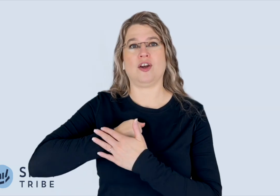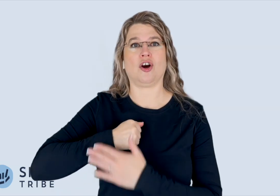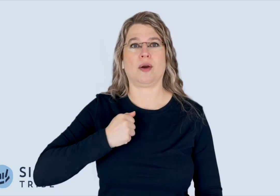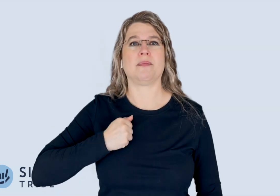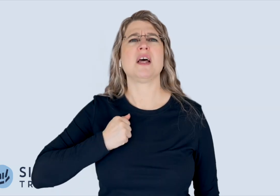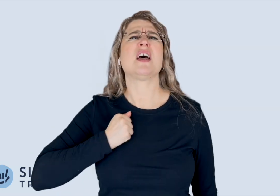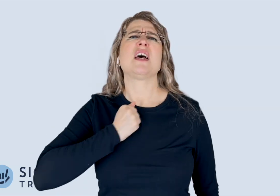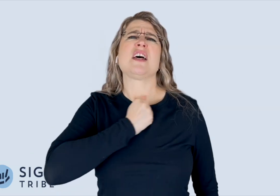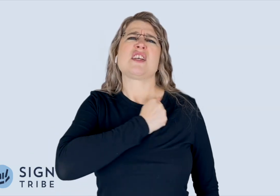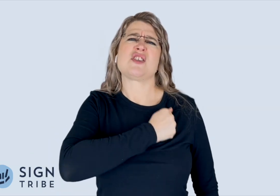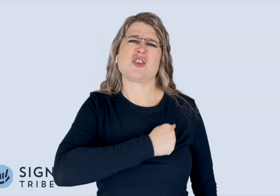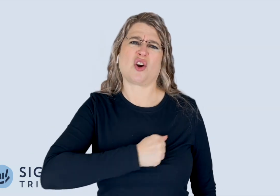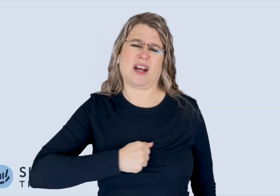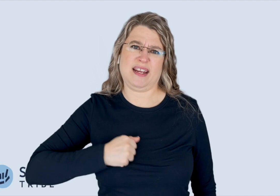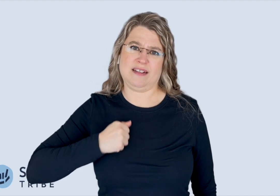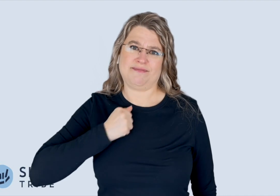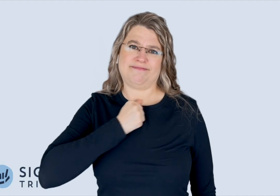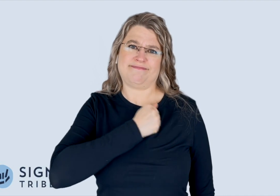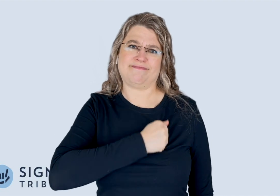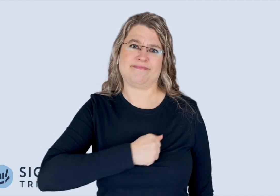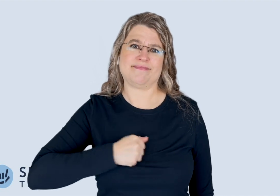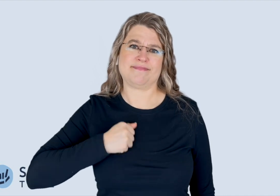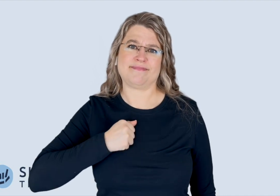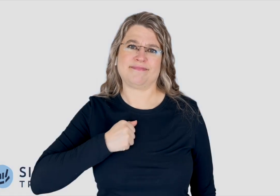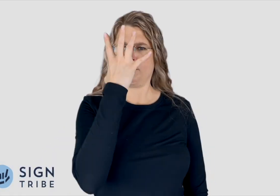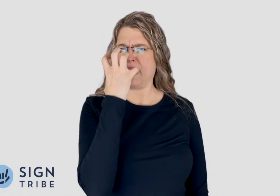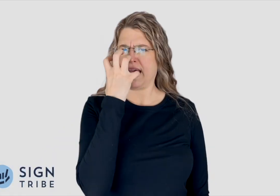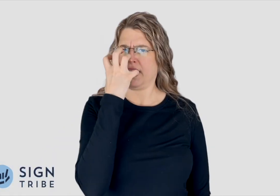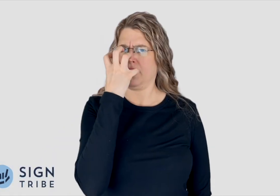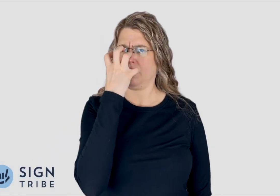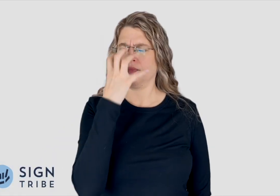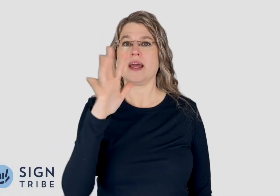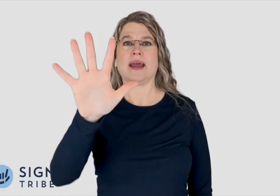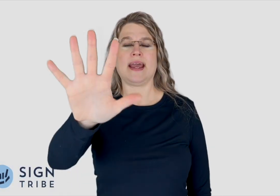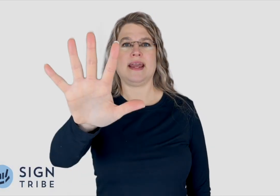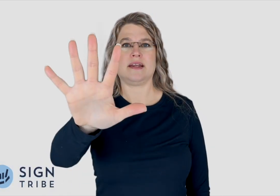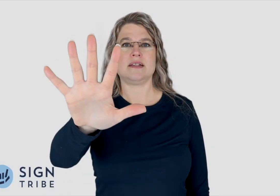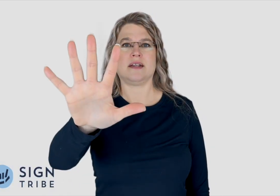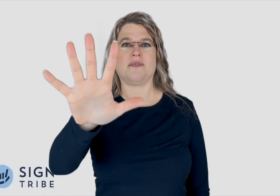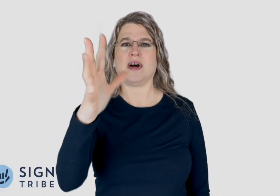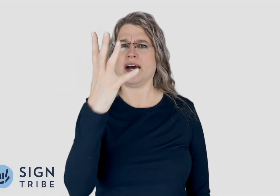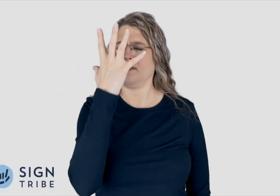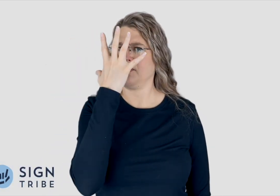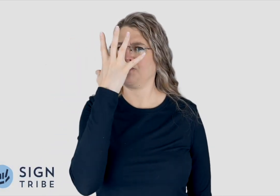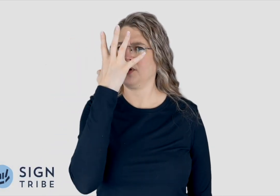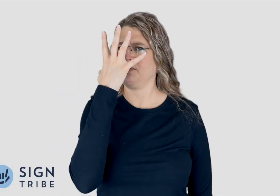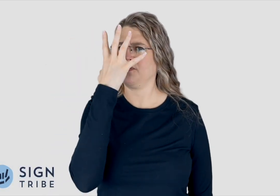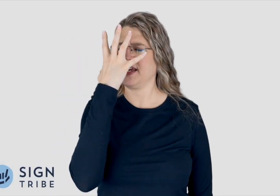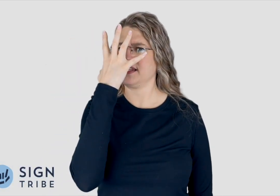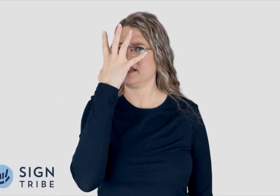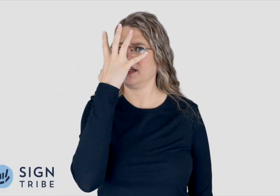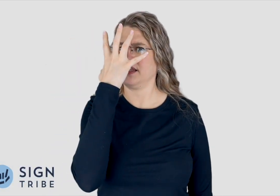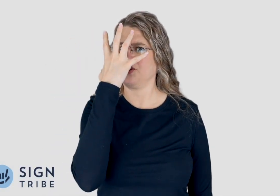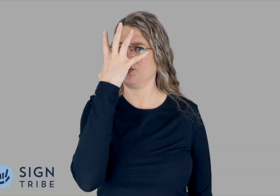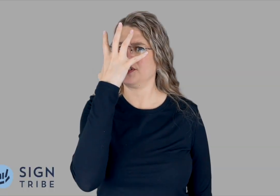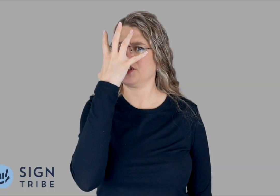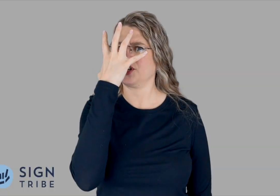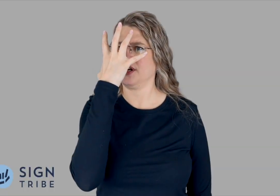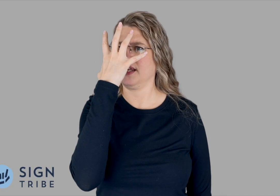arm. Sorry. Mad. Hand and a 5 in front of your face, and then you're going to turn it into